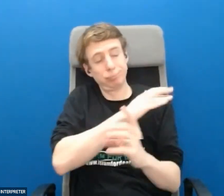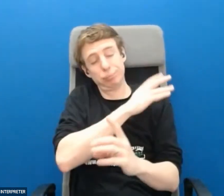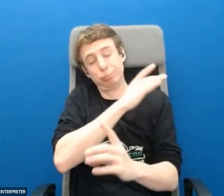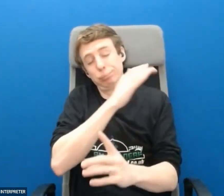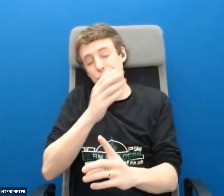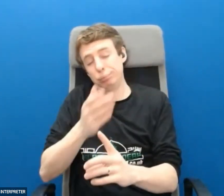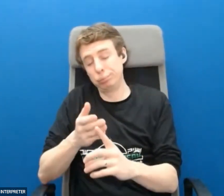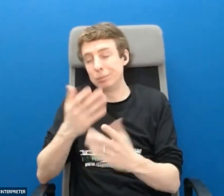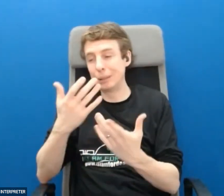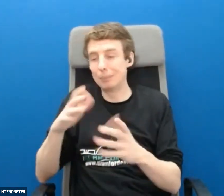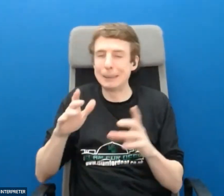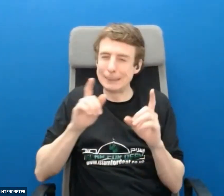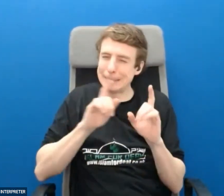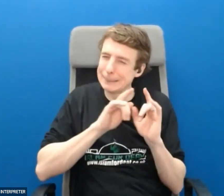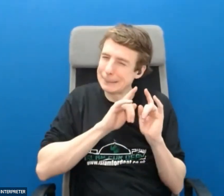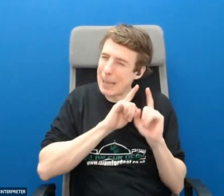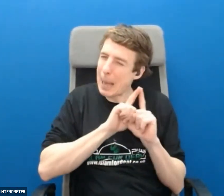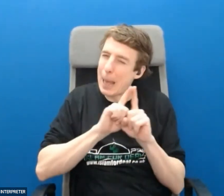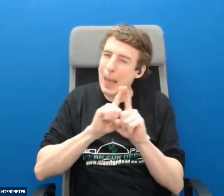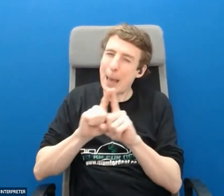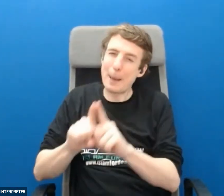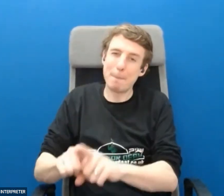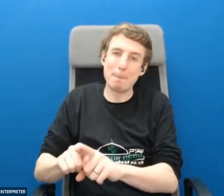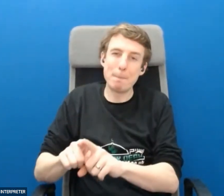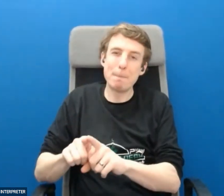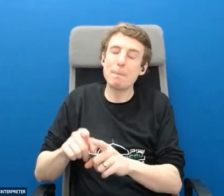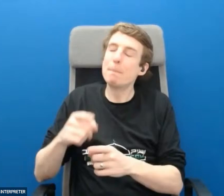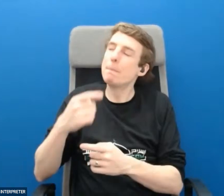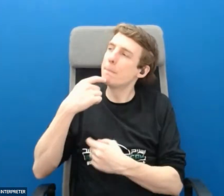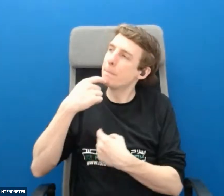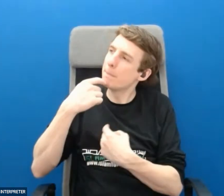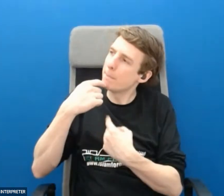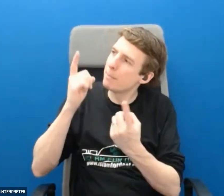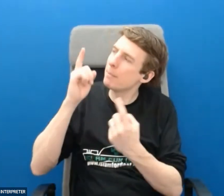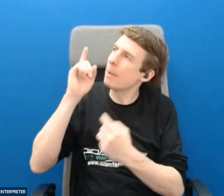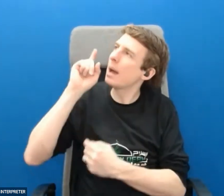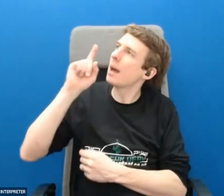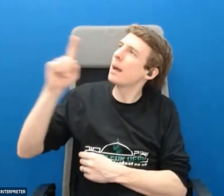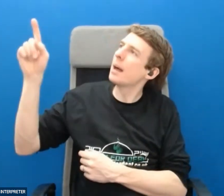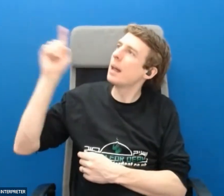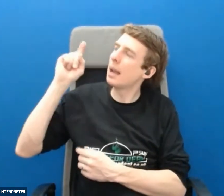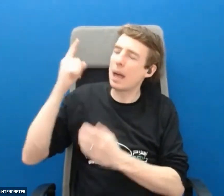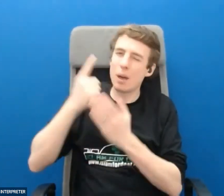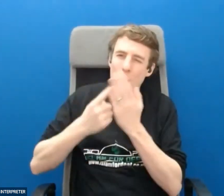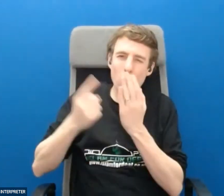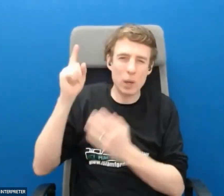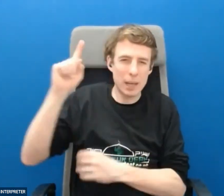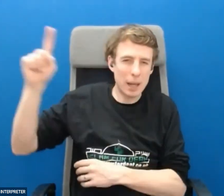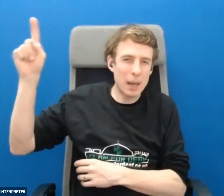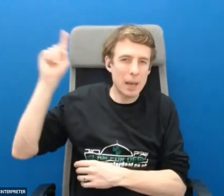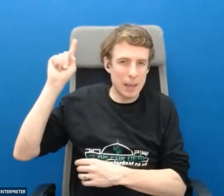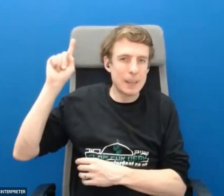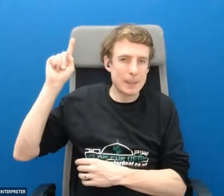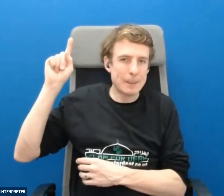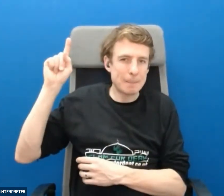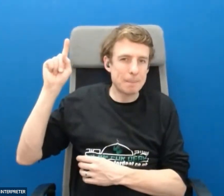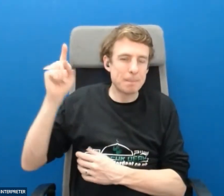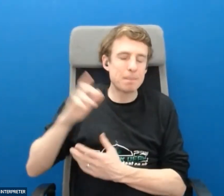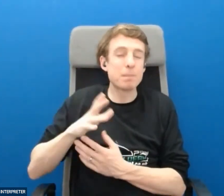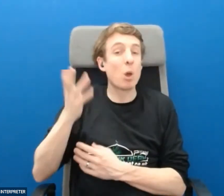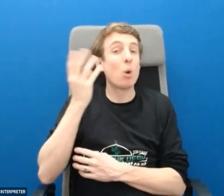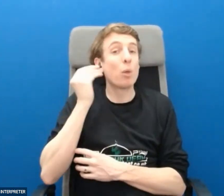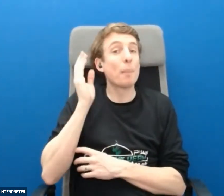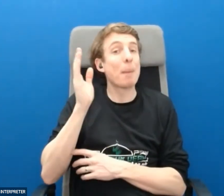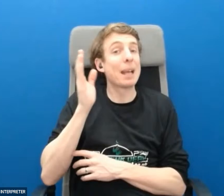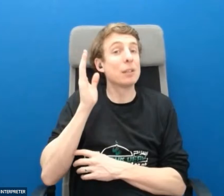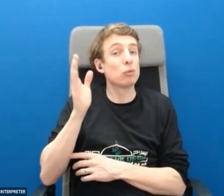not before you any of the messengers, except that we revealed unto them that there is no deity worthy of worship except I,